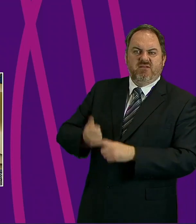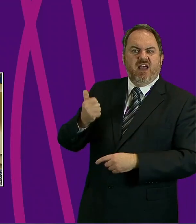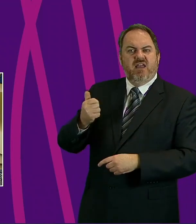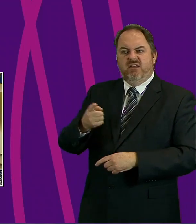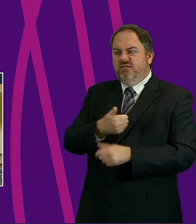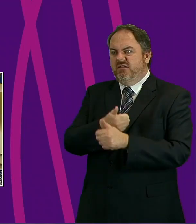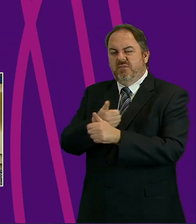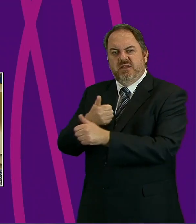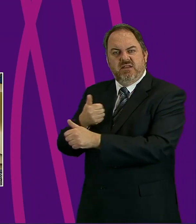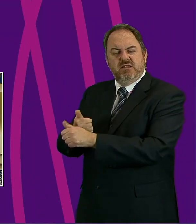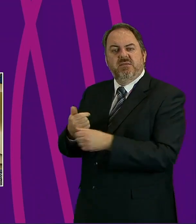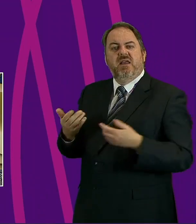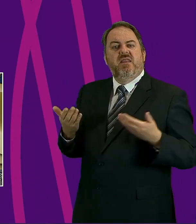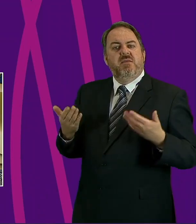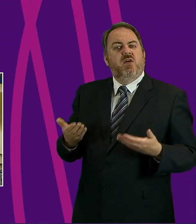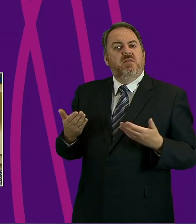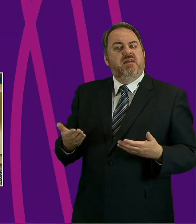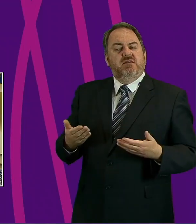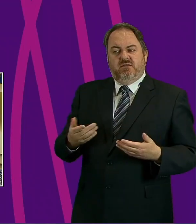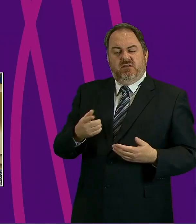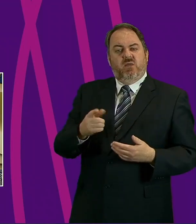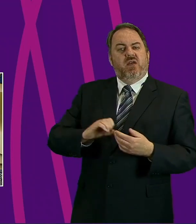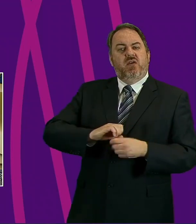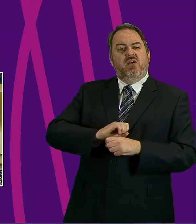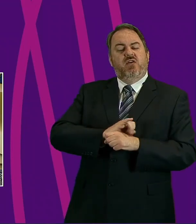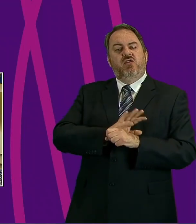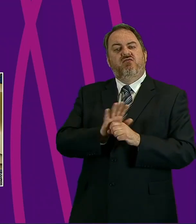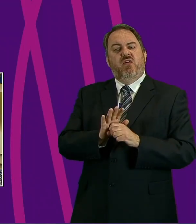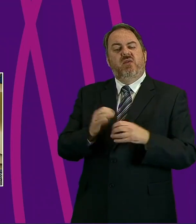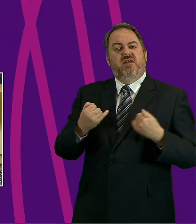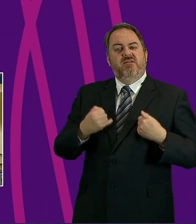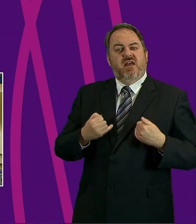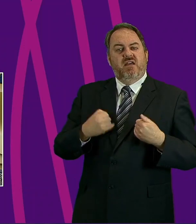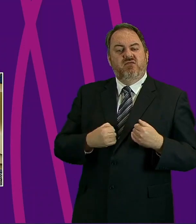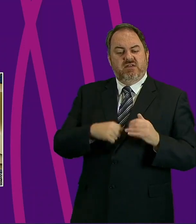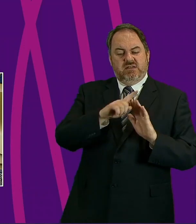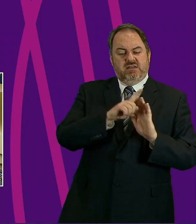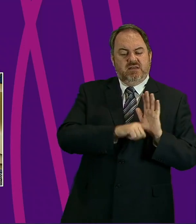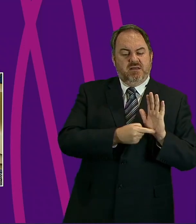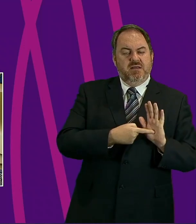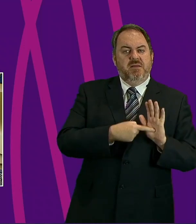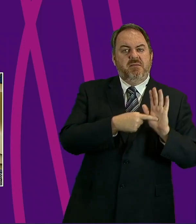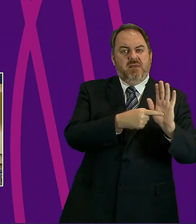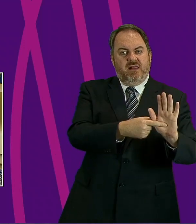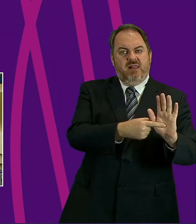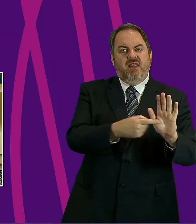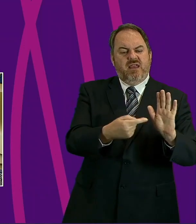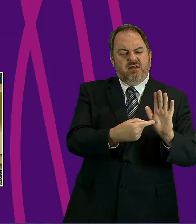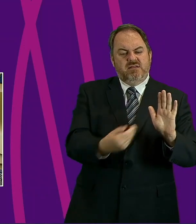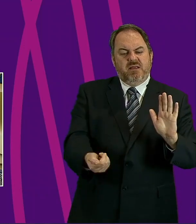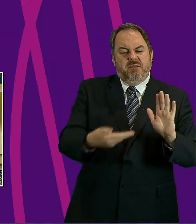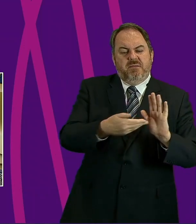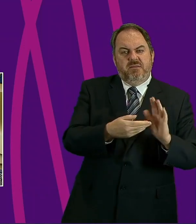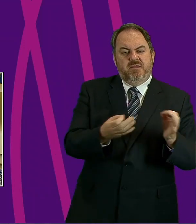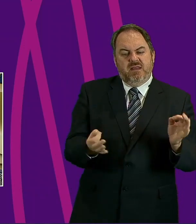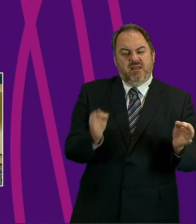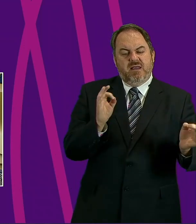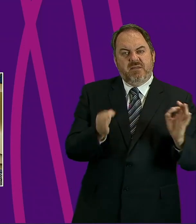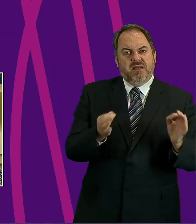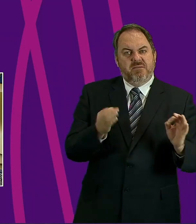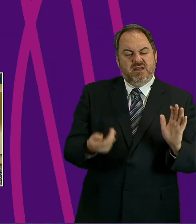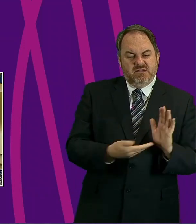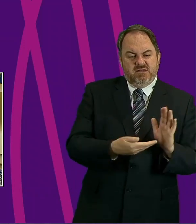context of the coronavirus bill, will discuss amendments from, I think, Patrick Harvey around Scottish Government funding